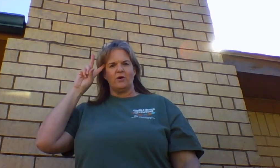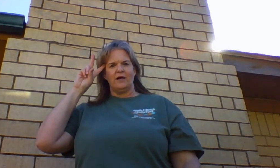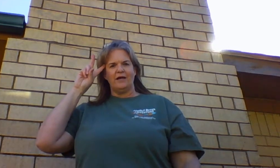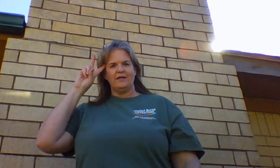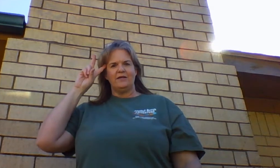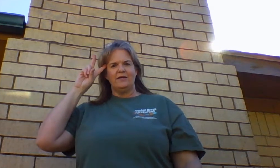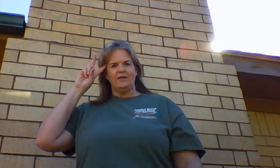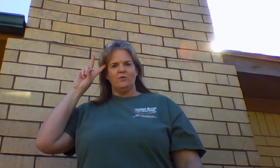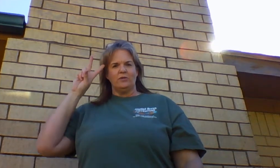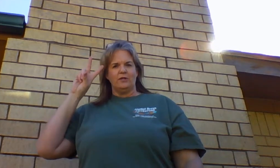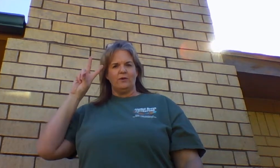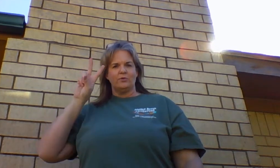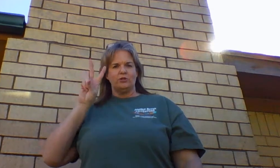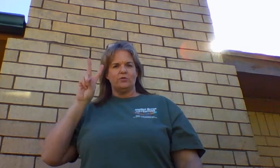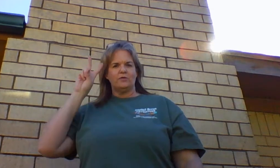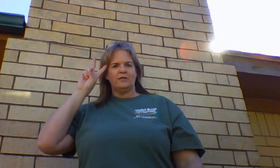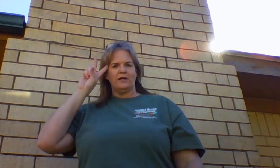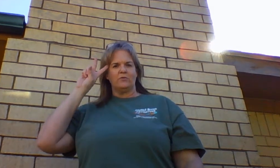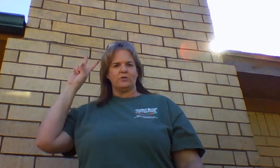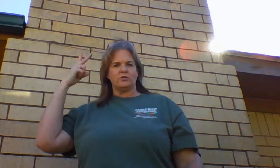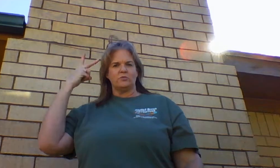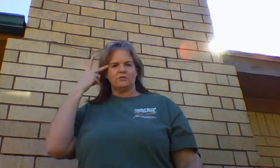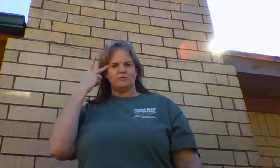head with the number 2, and we're going to twist it around.